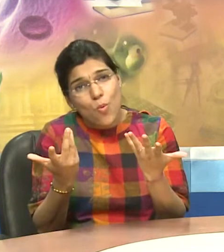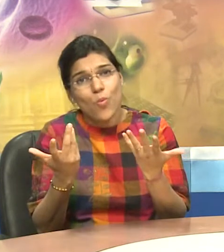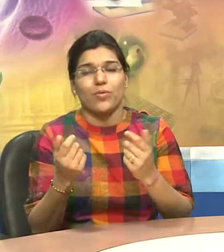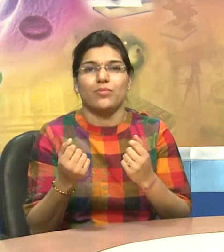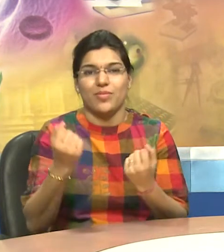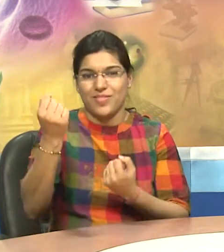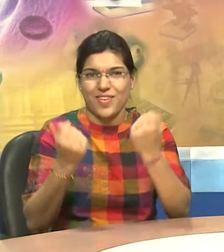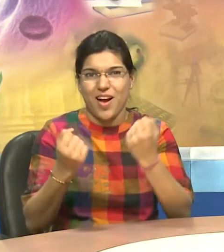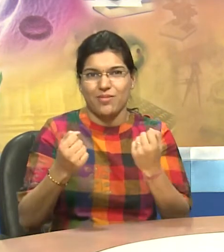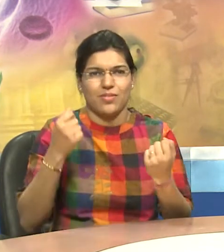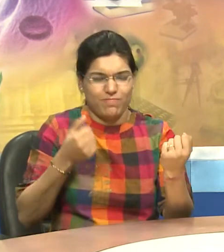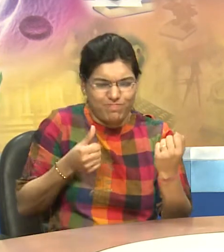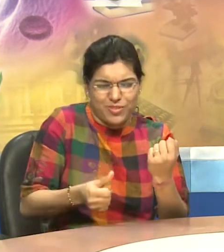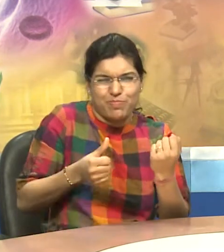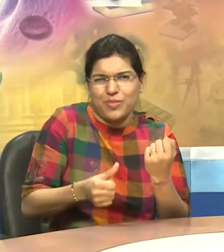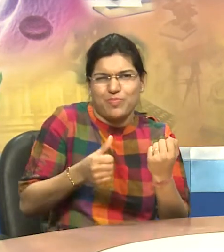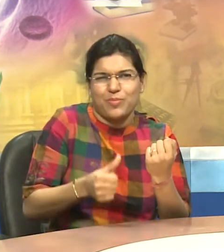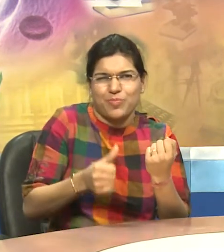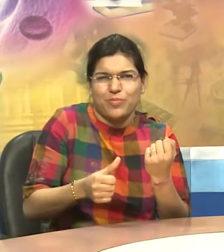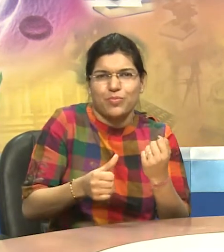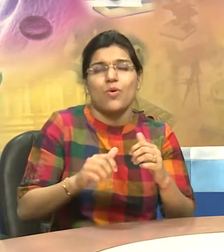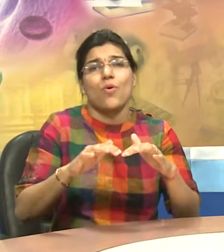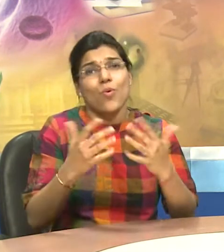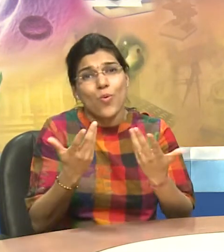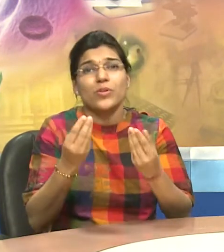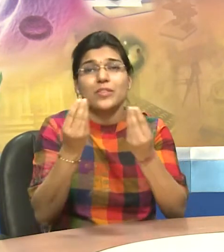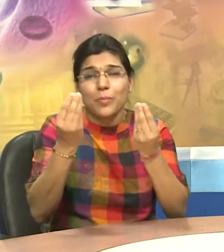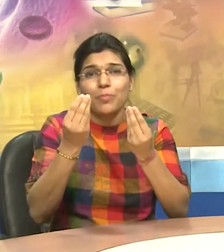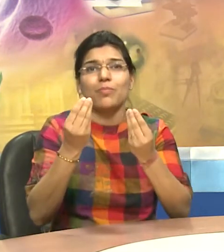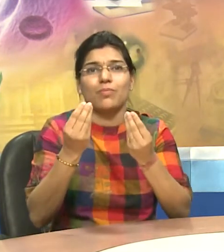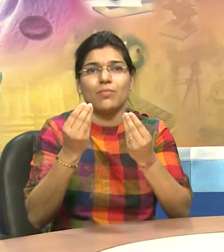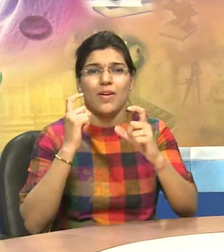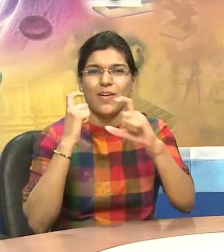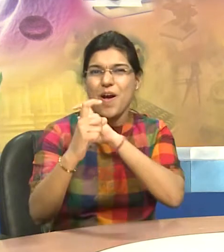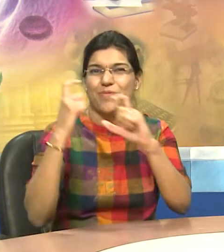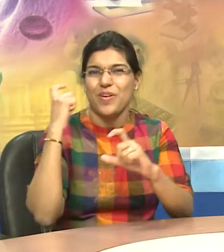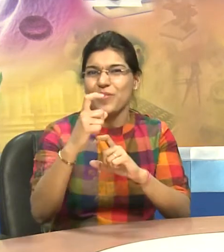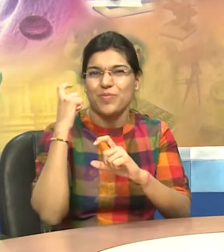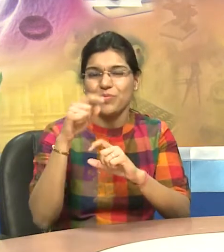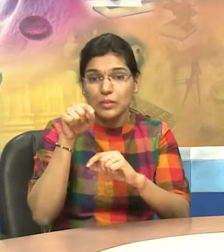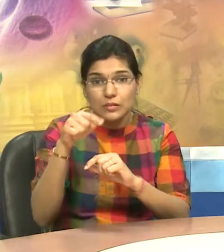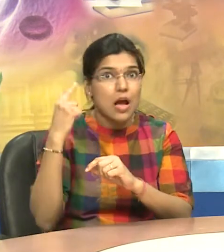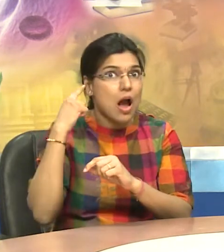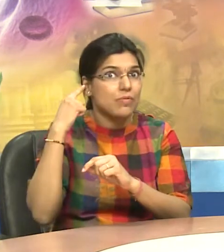we get up. The sound of horn on a busy, heavy, jam traffic road.